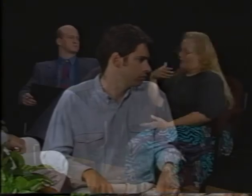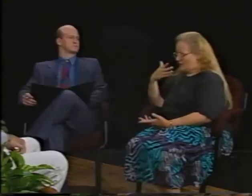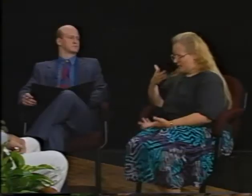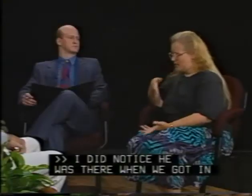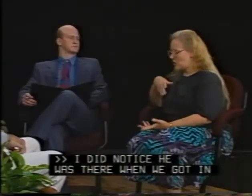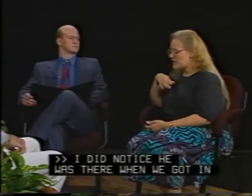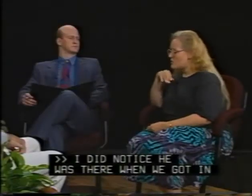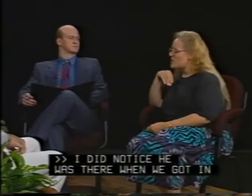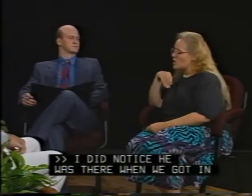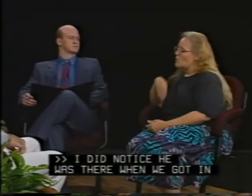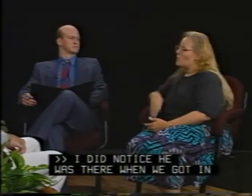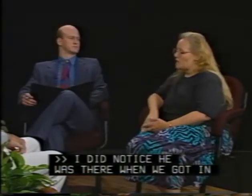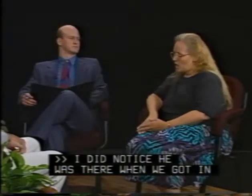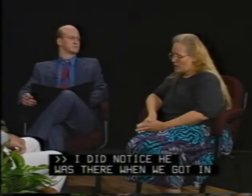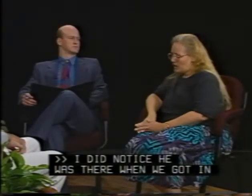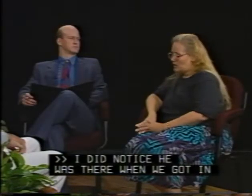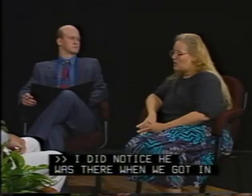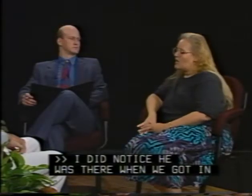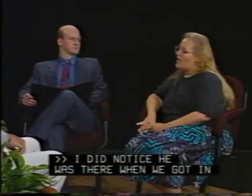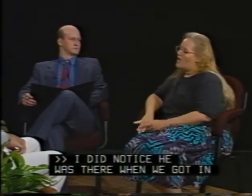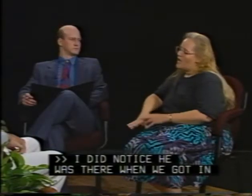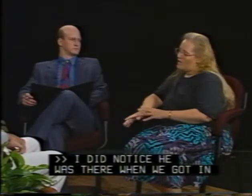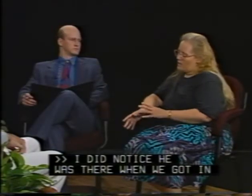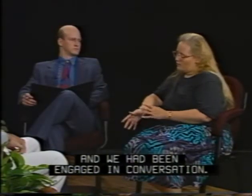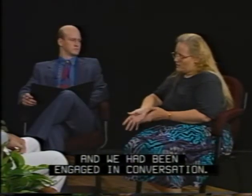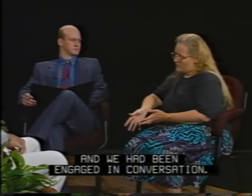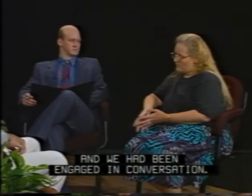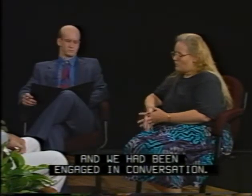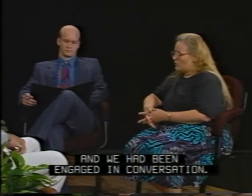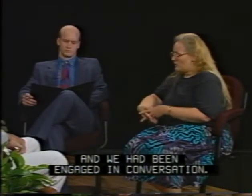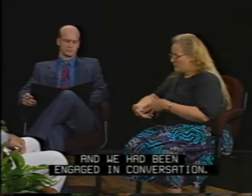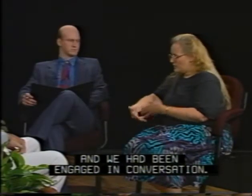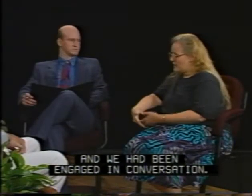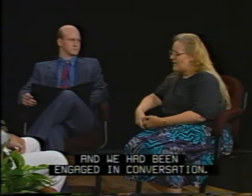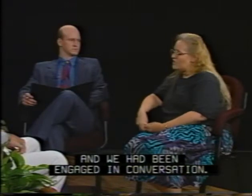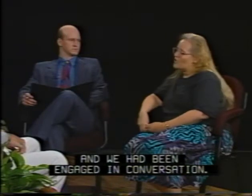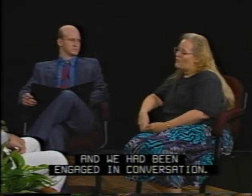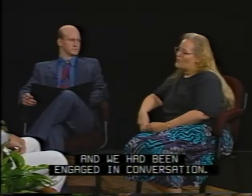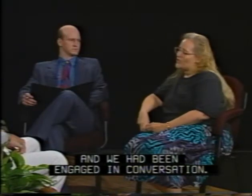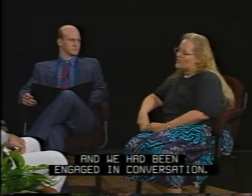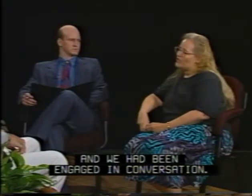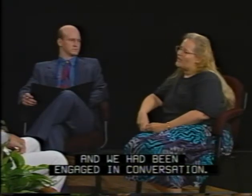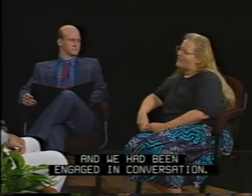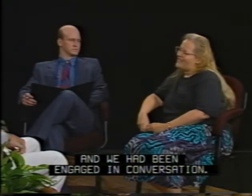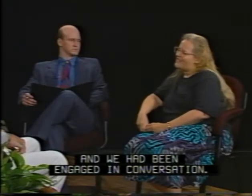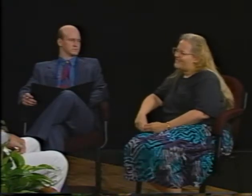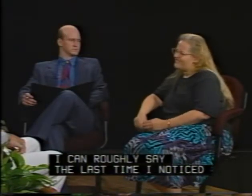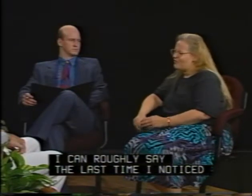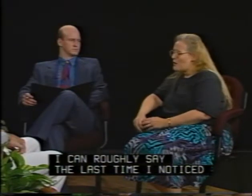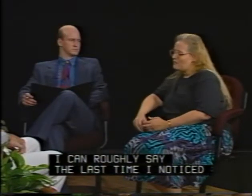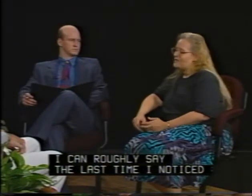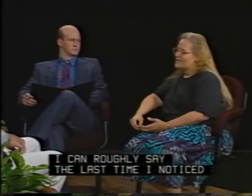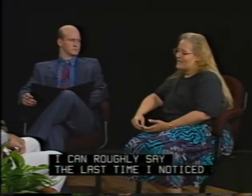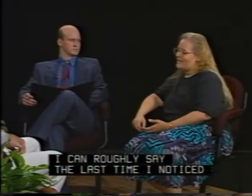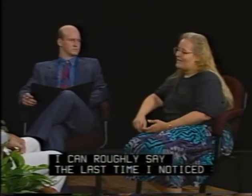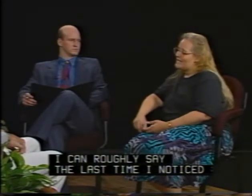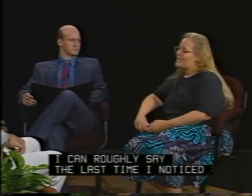I did notice he was there when we got in, and we had been engaged in conversation. I can roughly say the last time